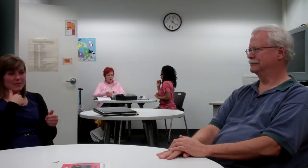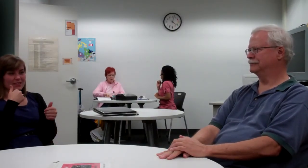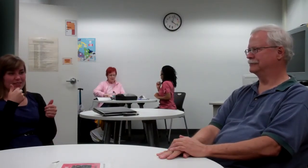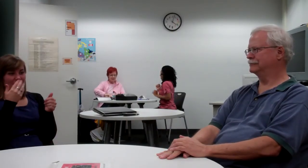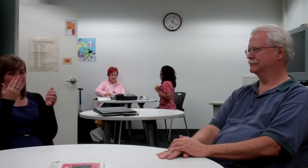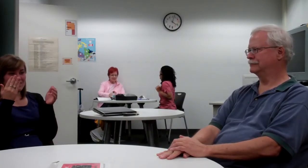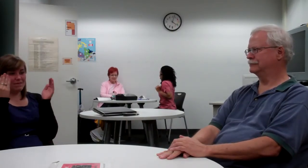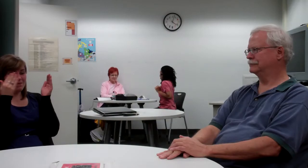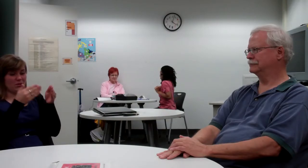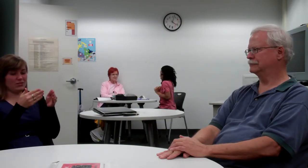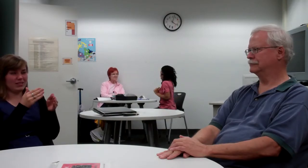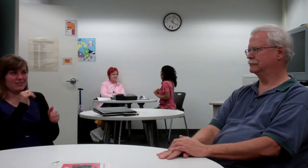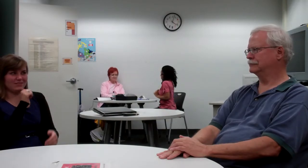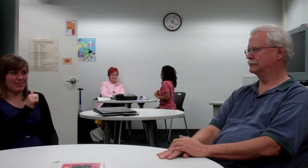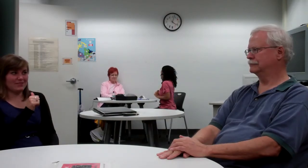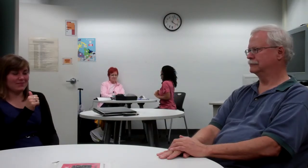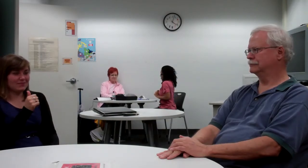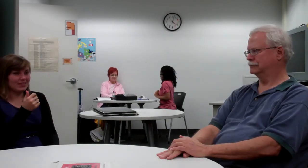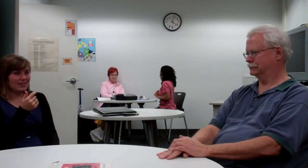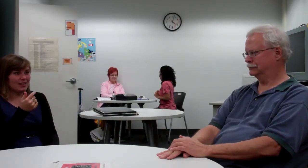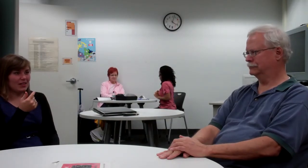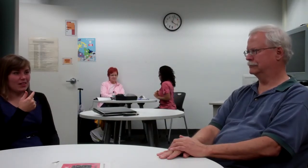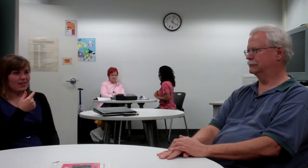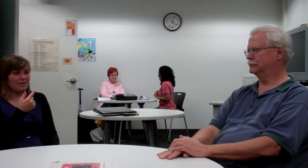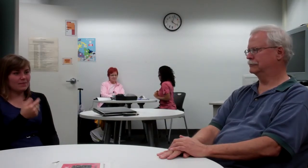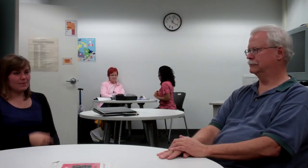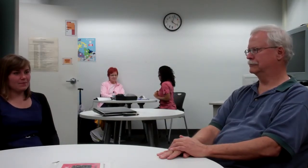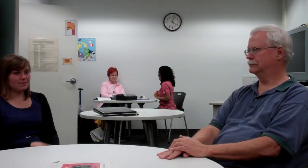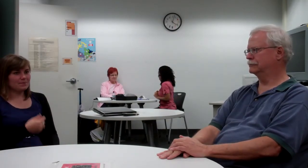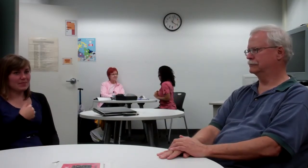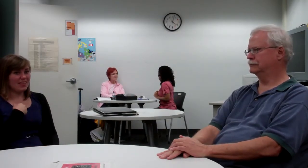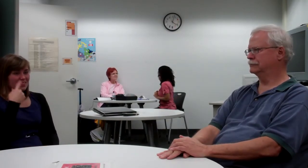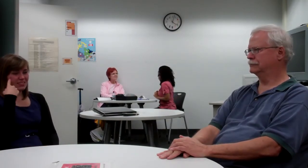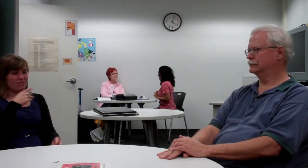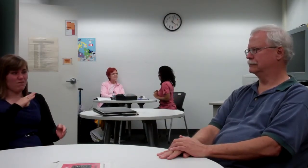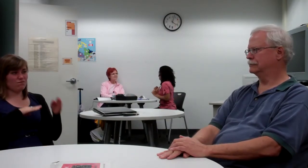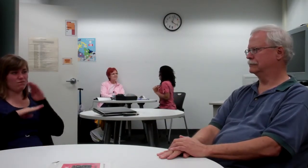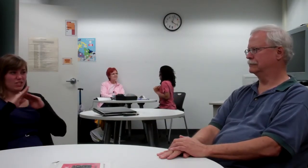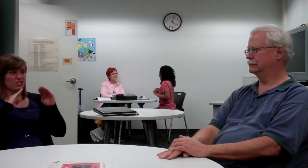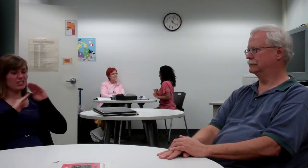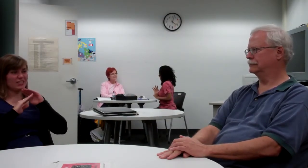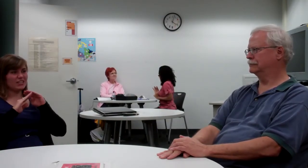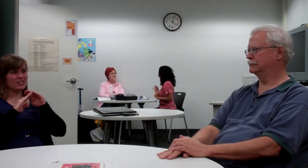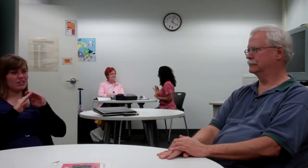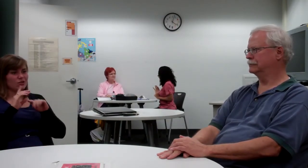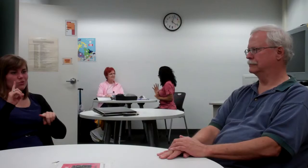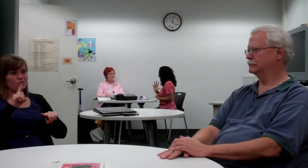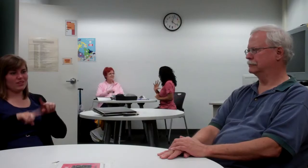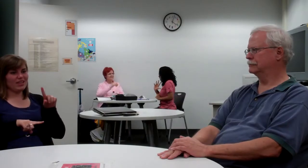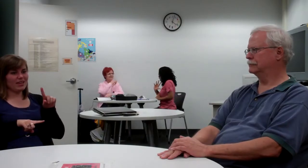really frustrating the fact that you can't really get a clear opinion on, or